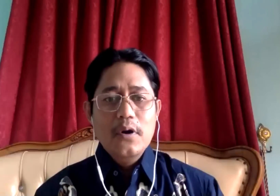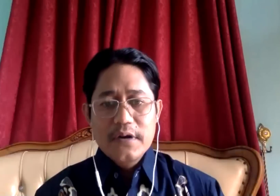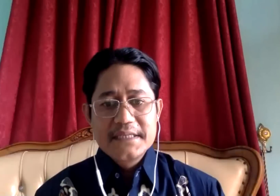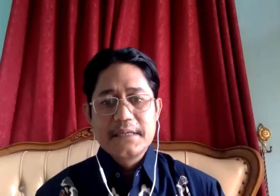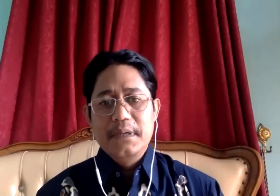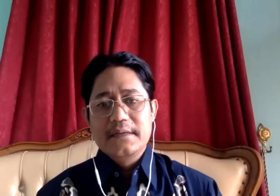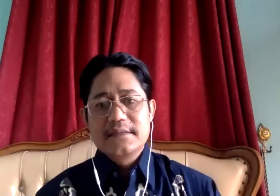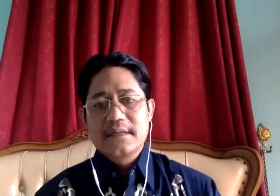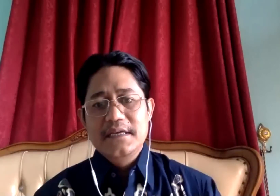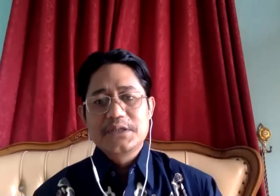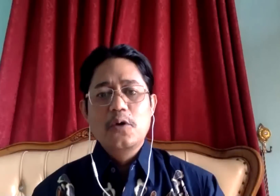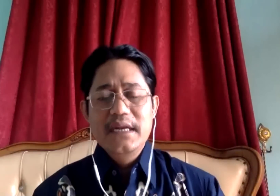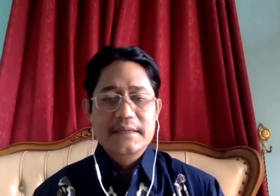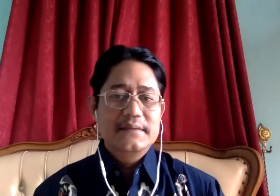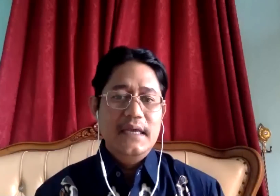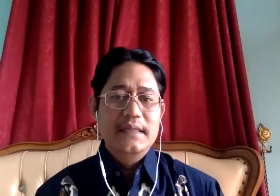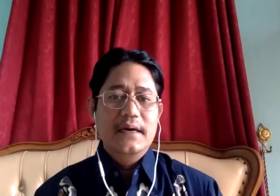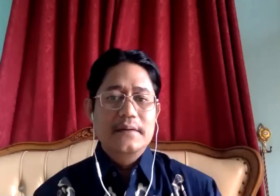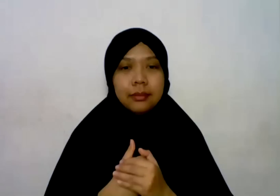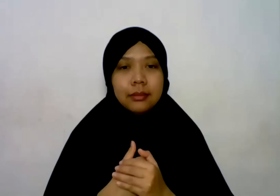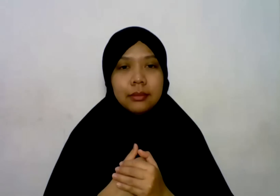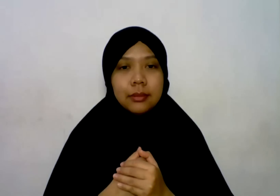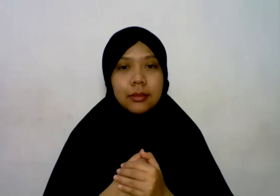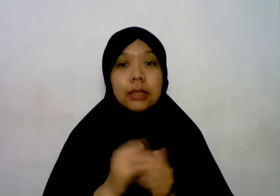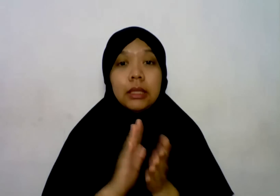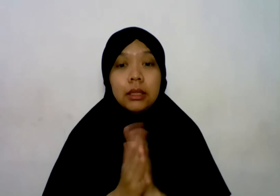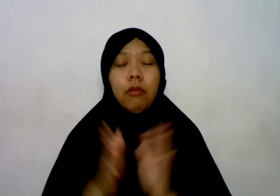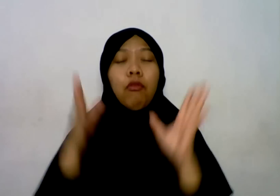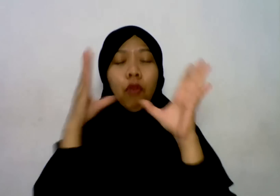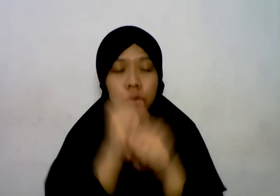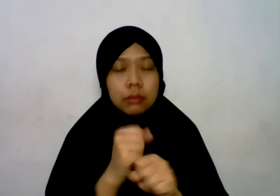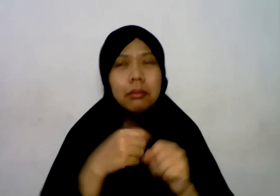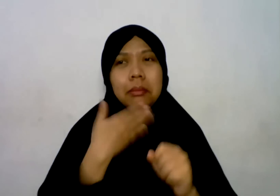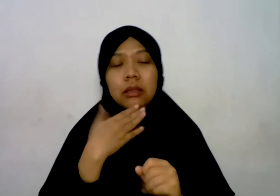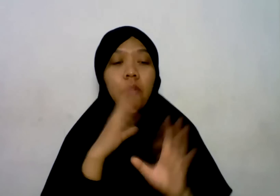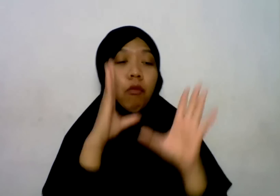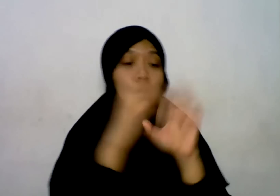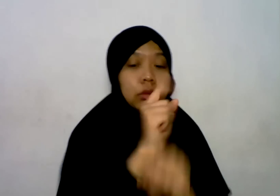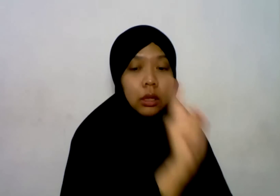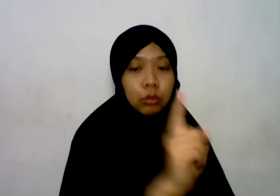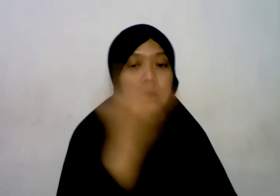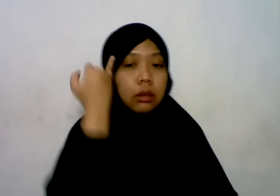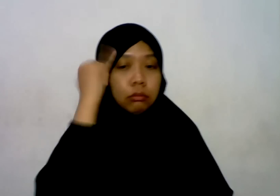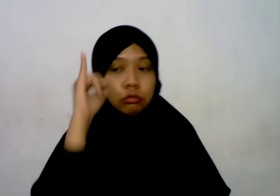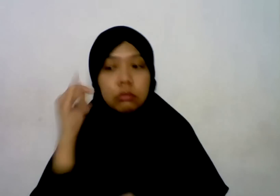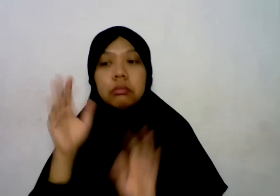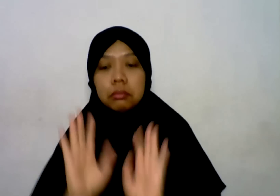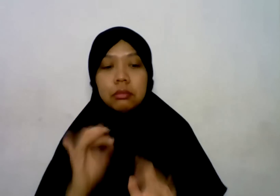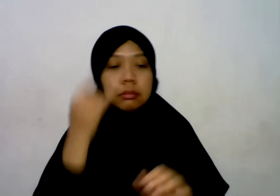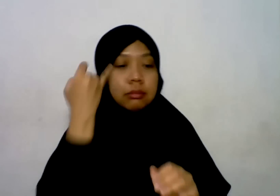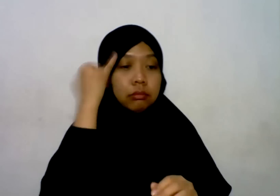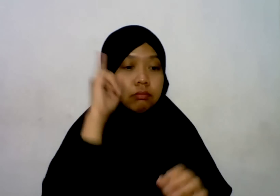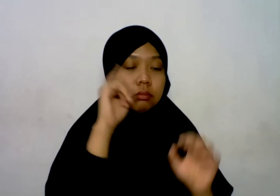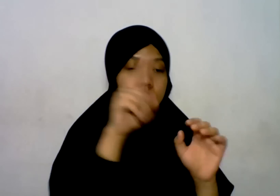the monodisciplines is dominant in the university, the formal academic institutions.